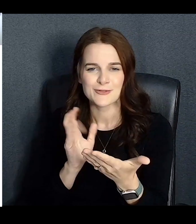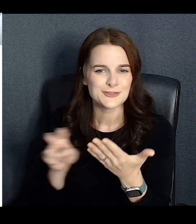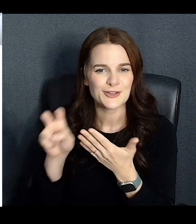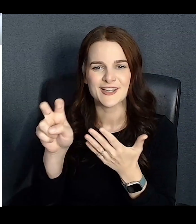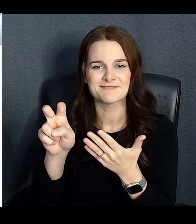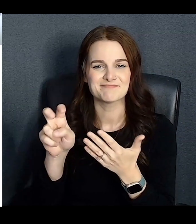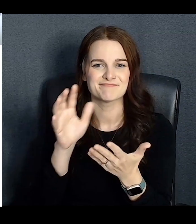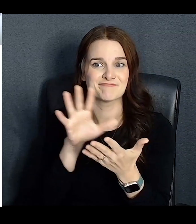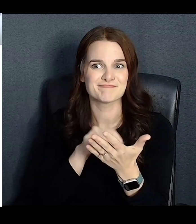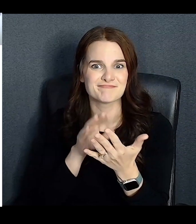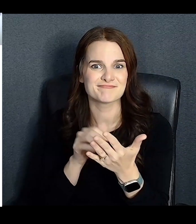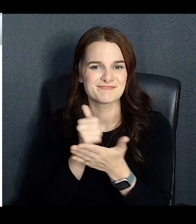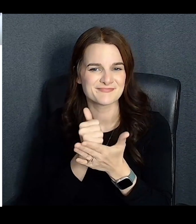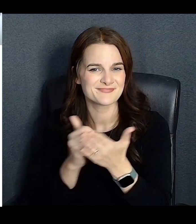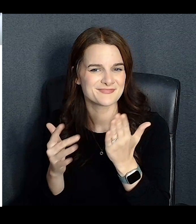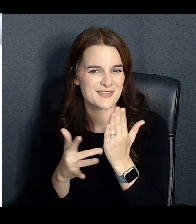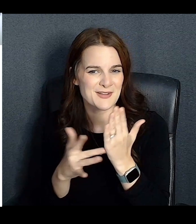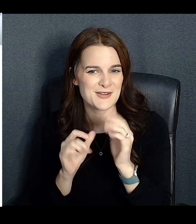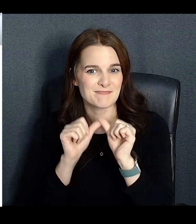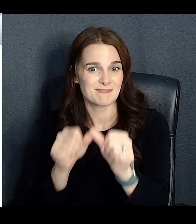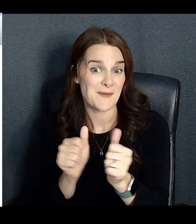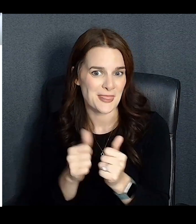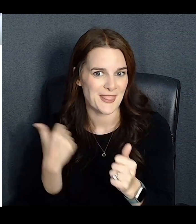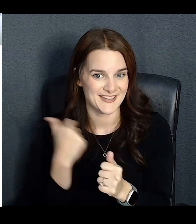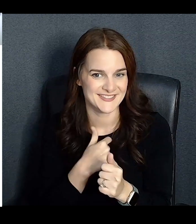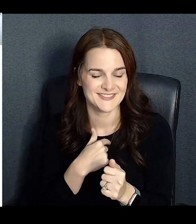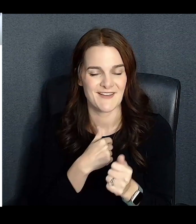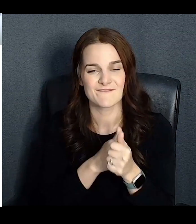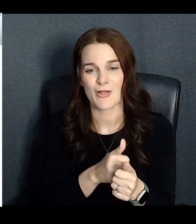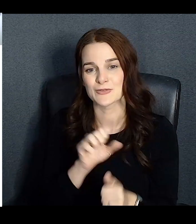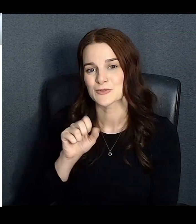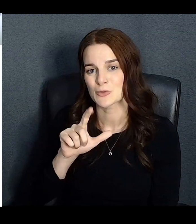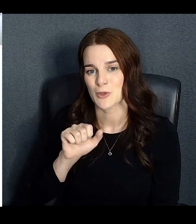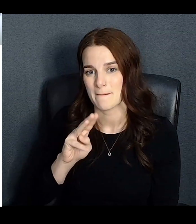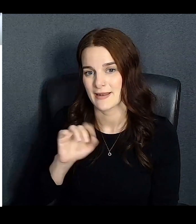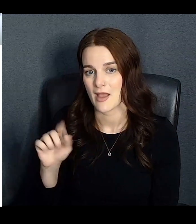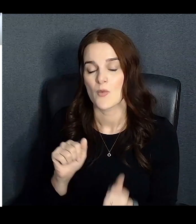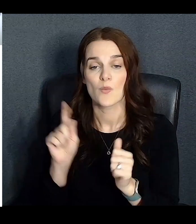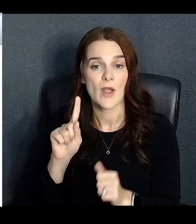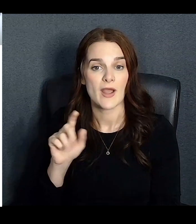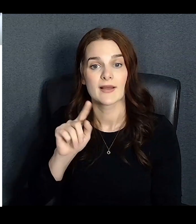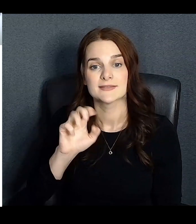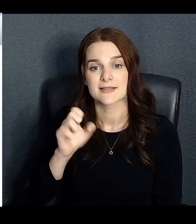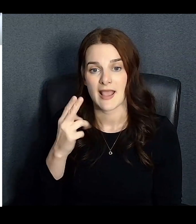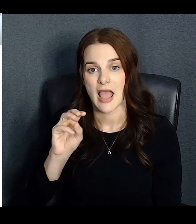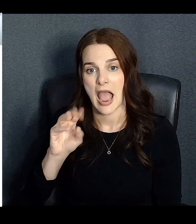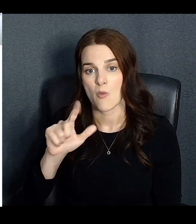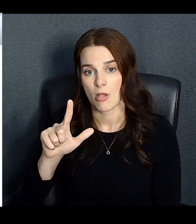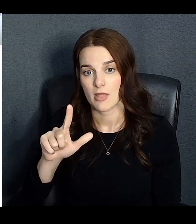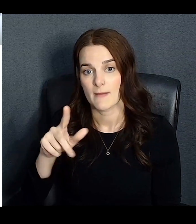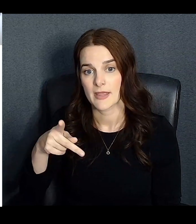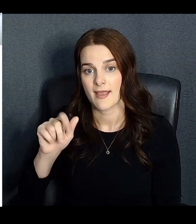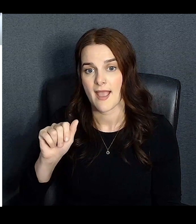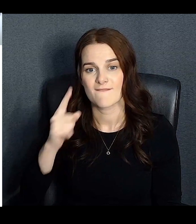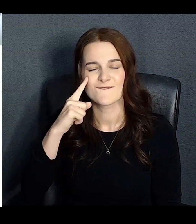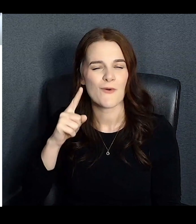on our journey and to keep learning about assistive technology with us. So you can follow us on social media at Tech Owl PA. That's for